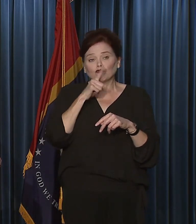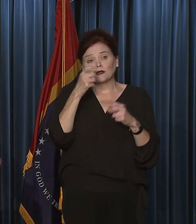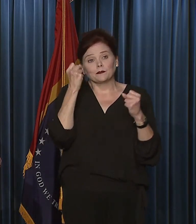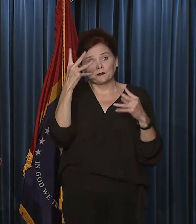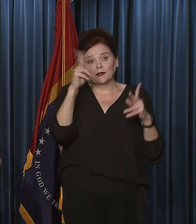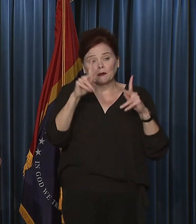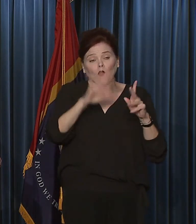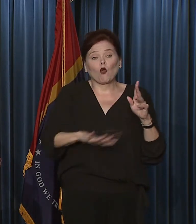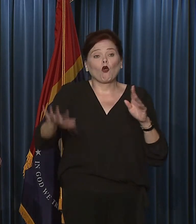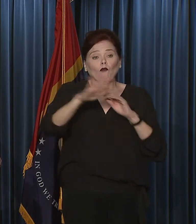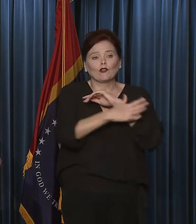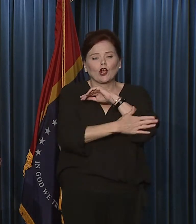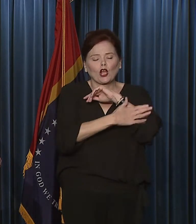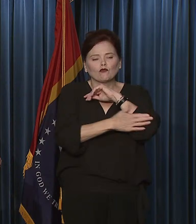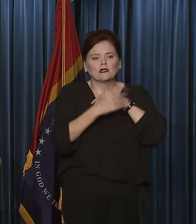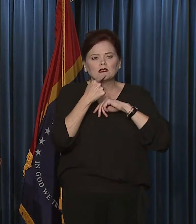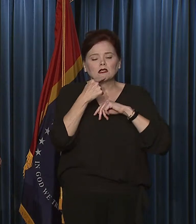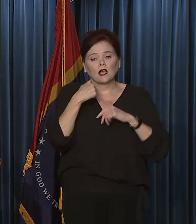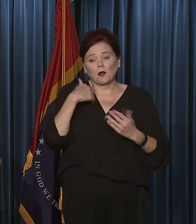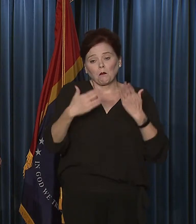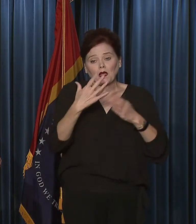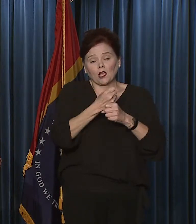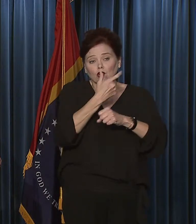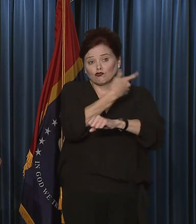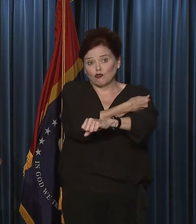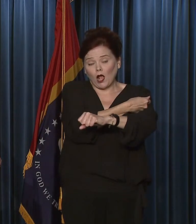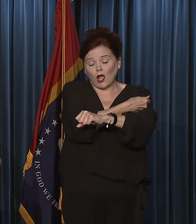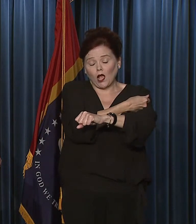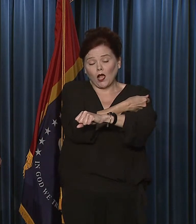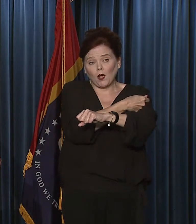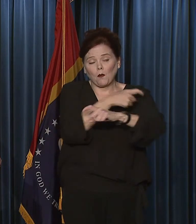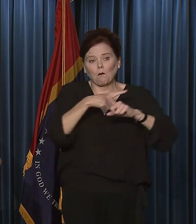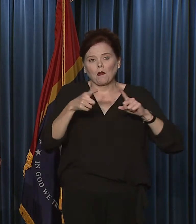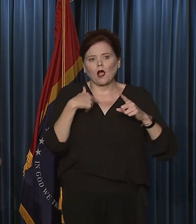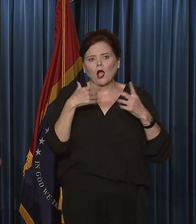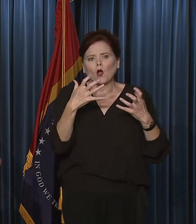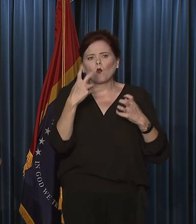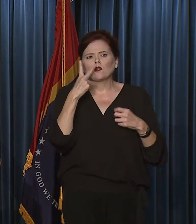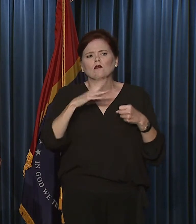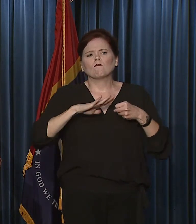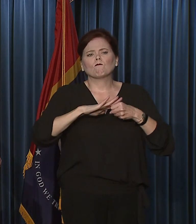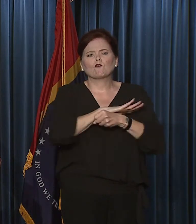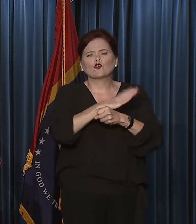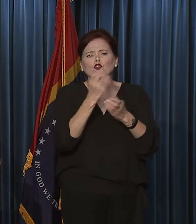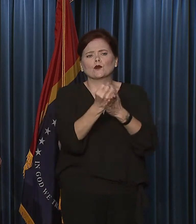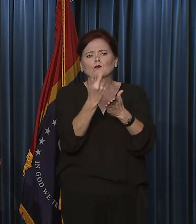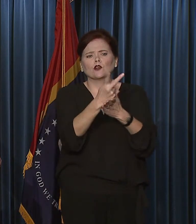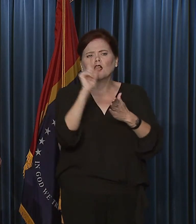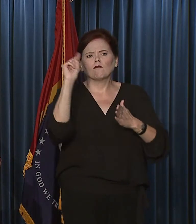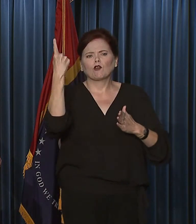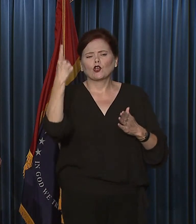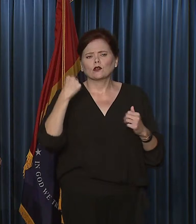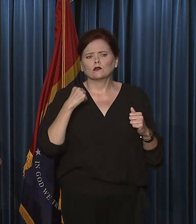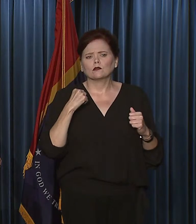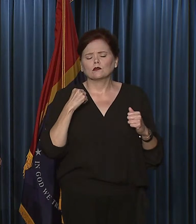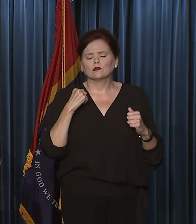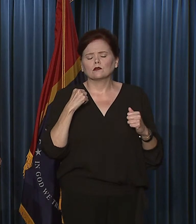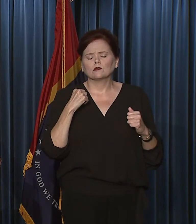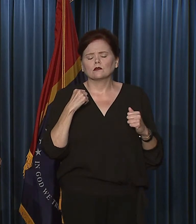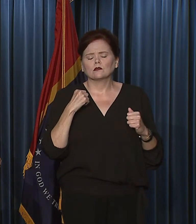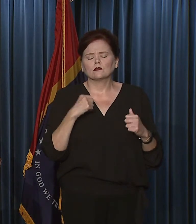people across the country have said, I may get the shot, but I want to see full approval by FDA before I do